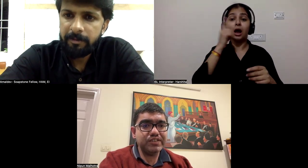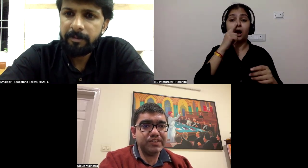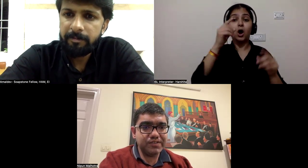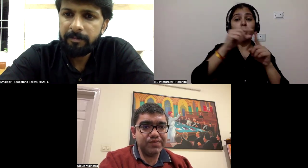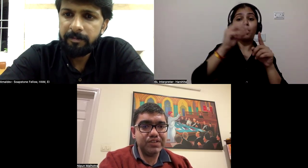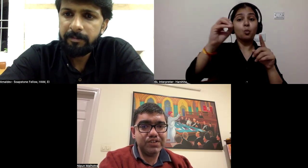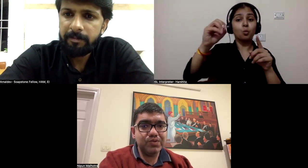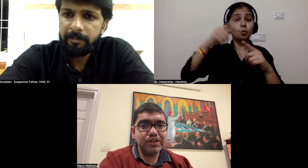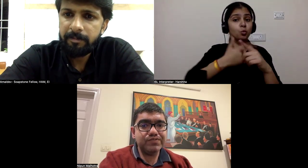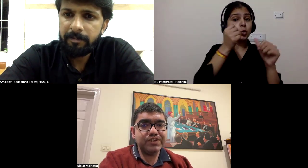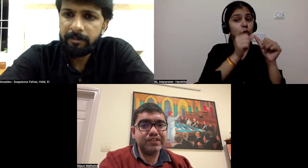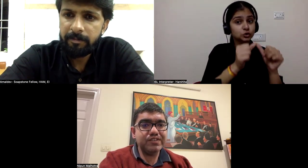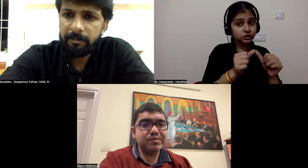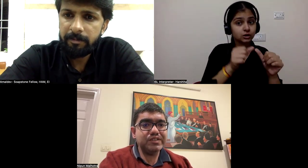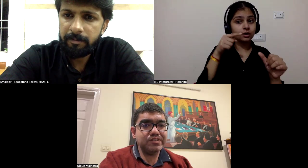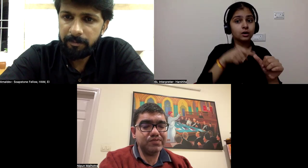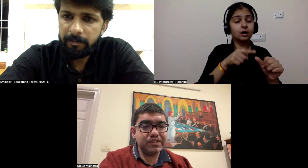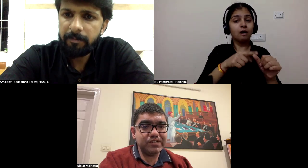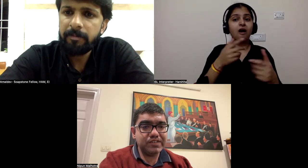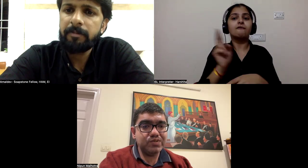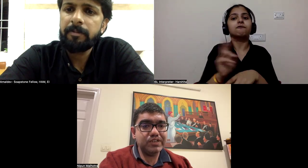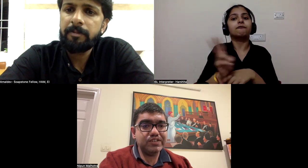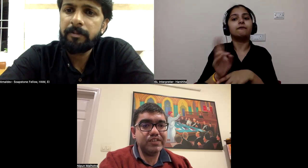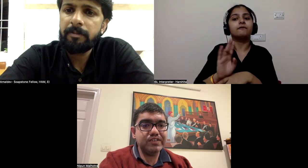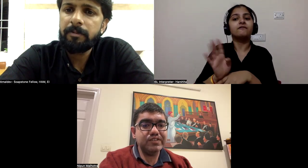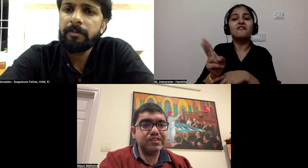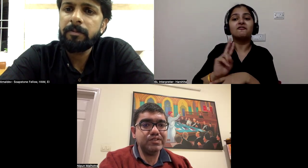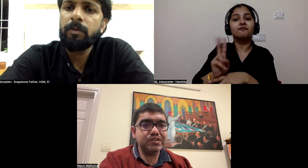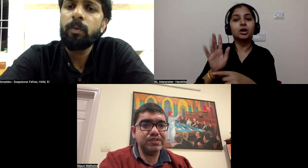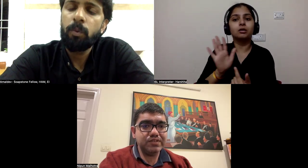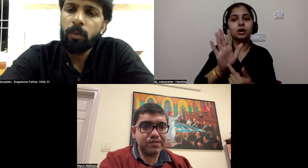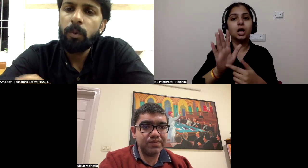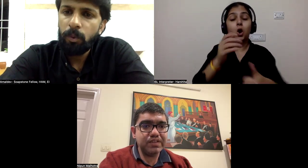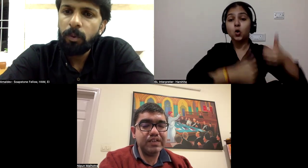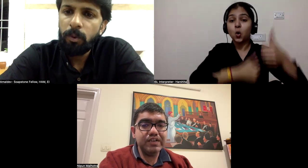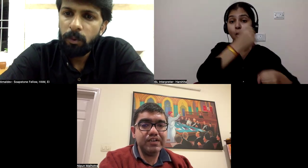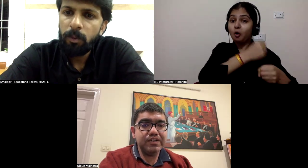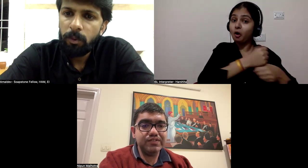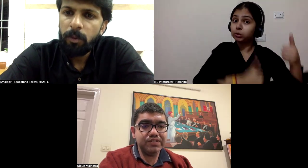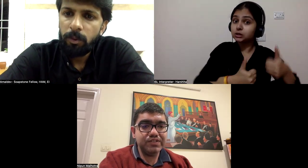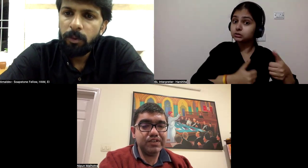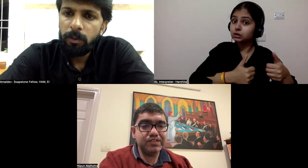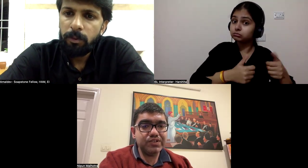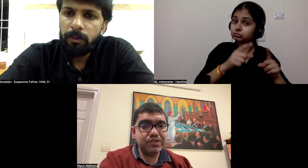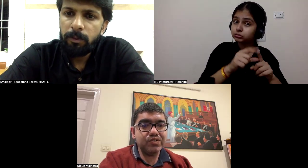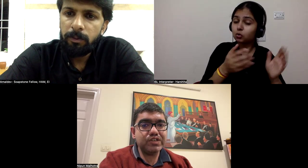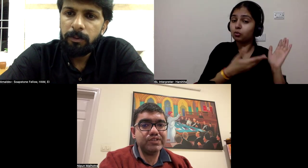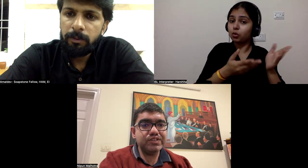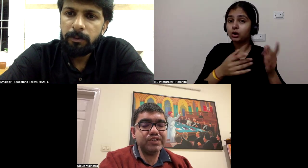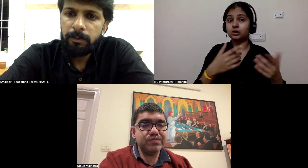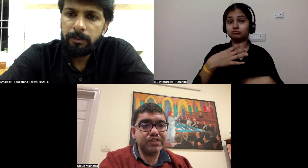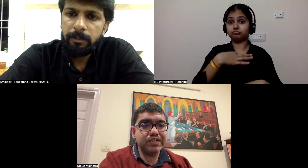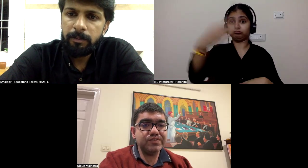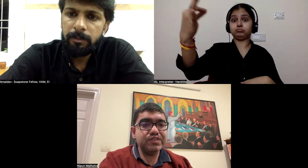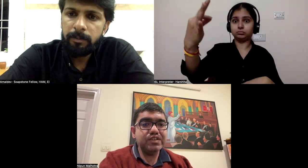Pooja Khedkar who had a fake disability certificate, and through that she entered the civil services. And she got caught